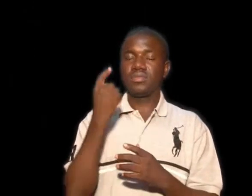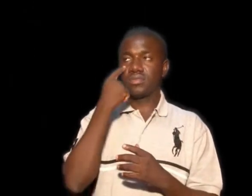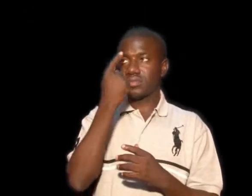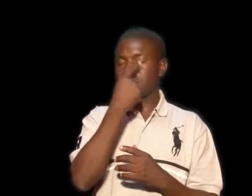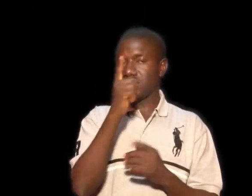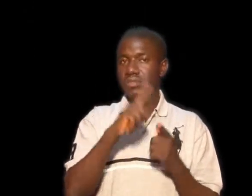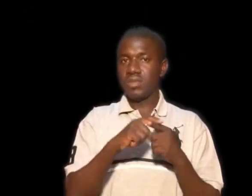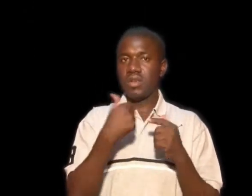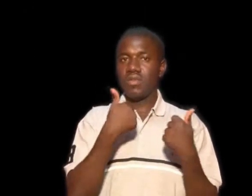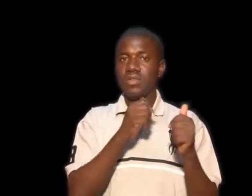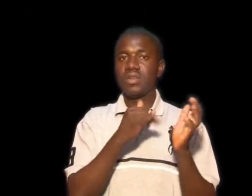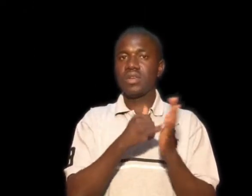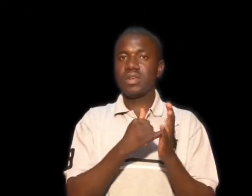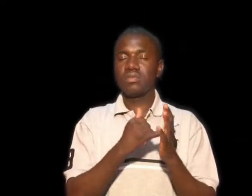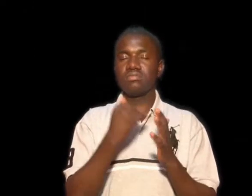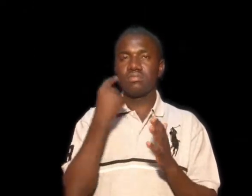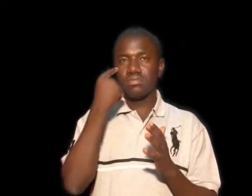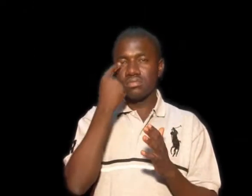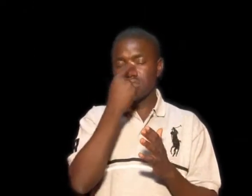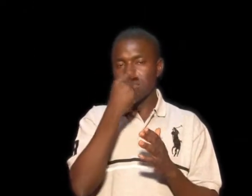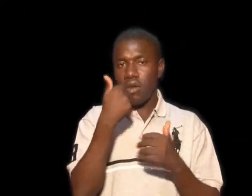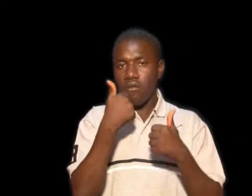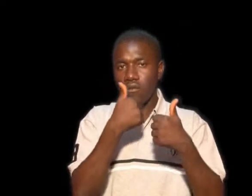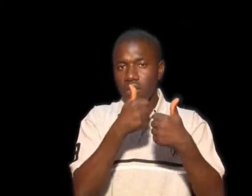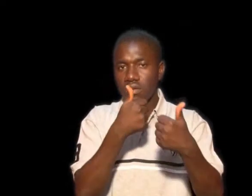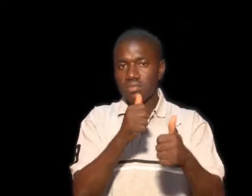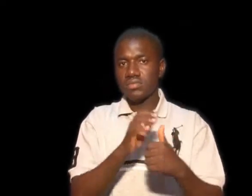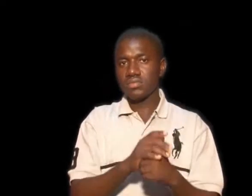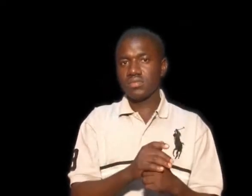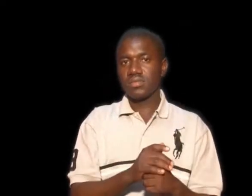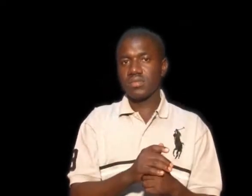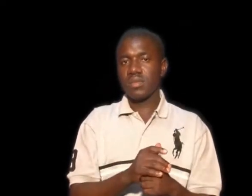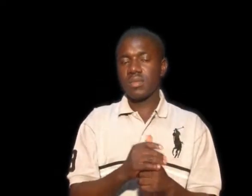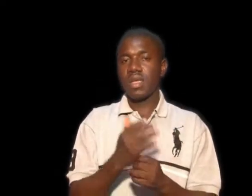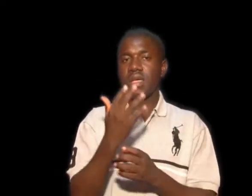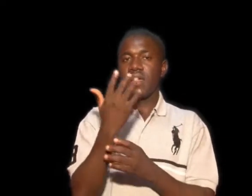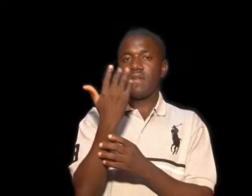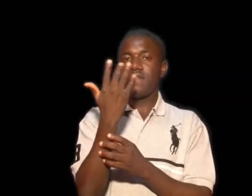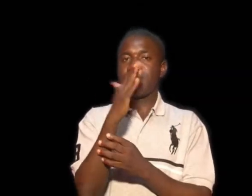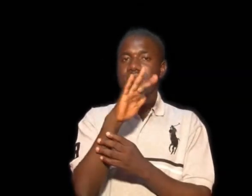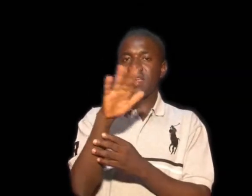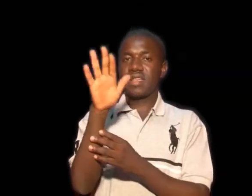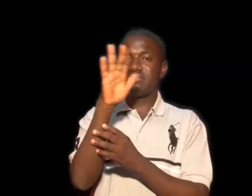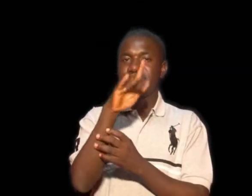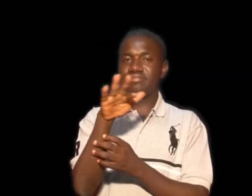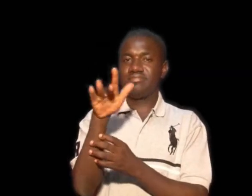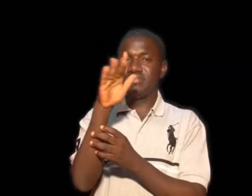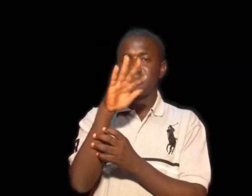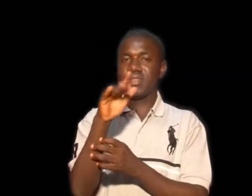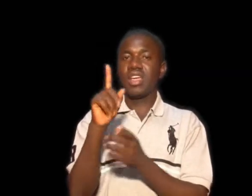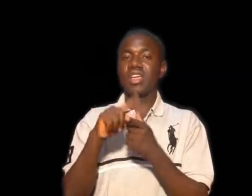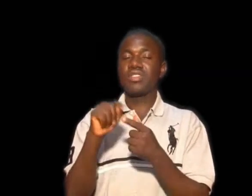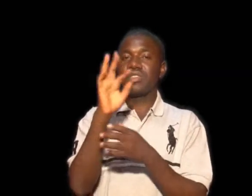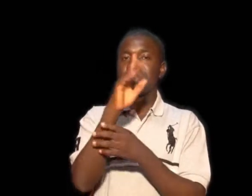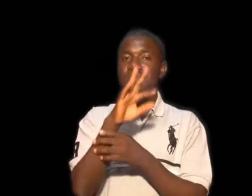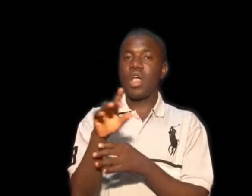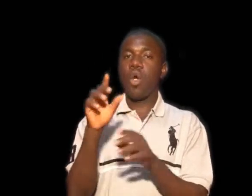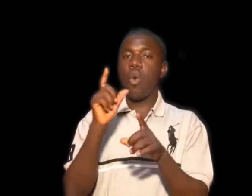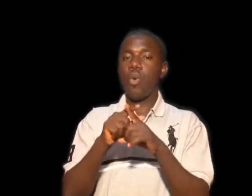their eyes to follow the signs visually. Finger spelling. Spelling out words into the palm of the